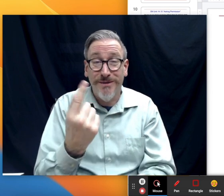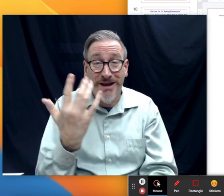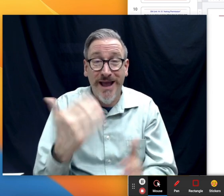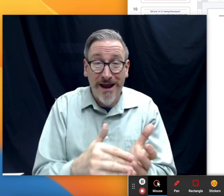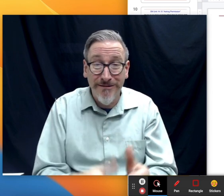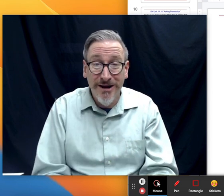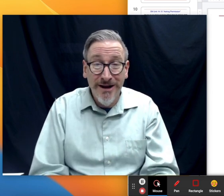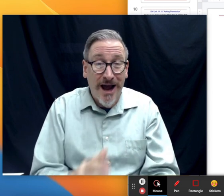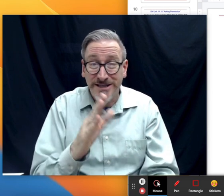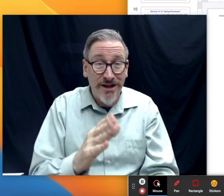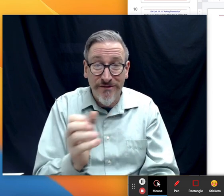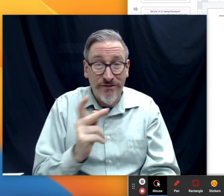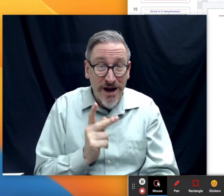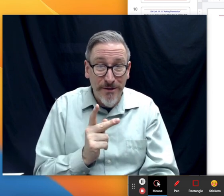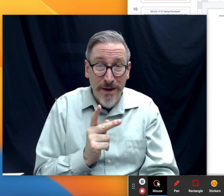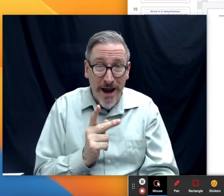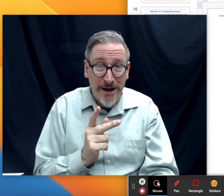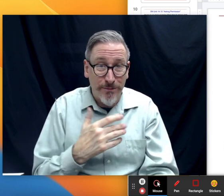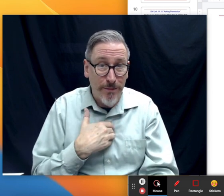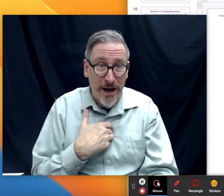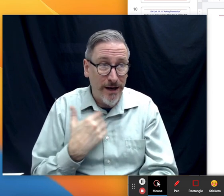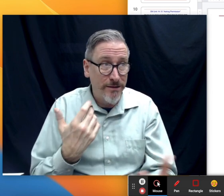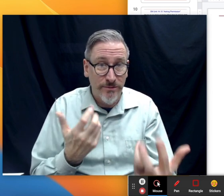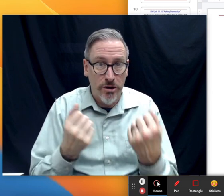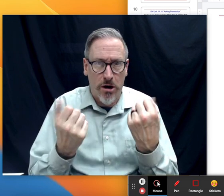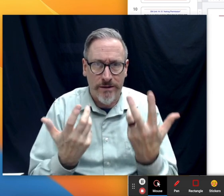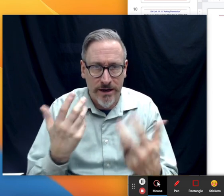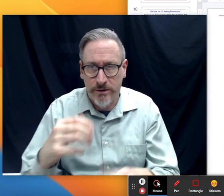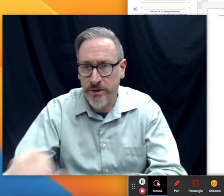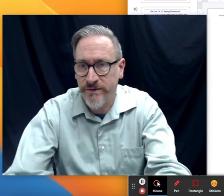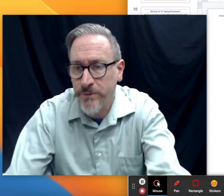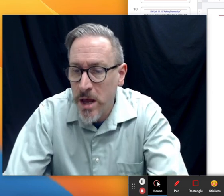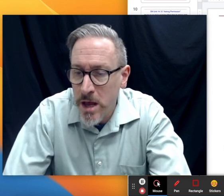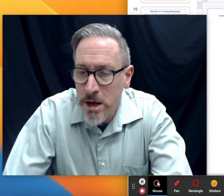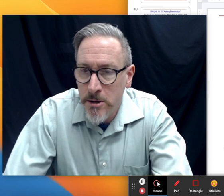you something again. I still have never gotten back my car.